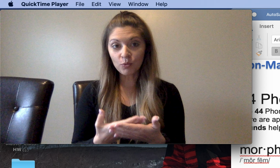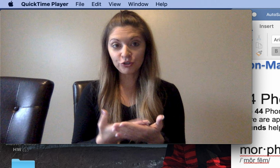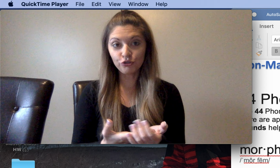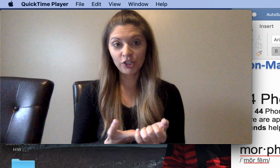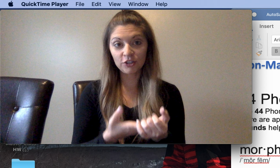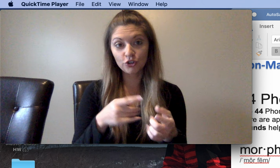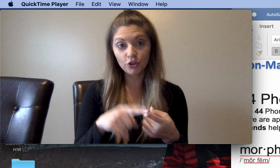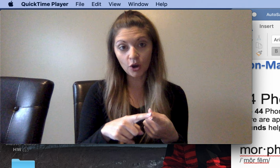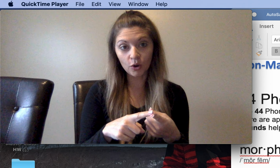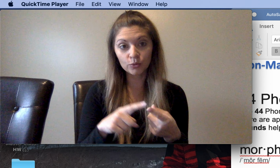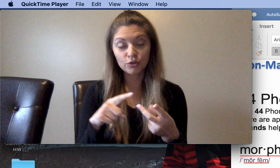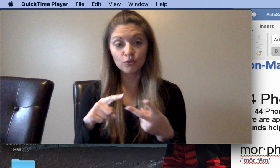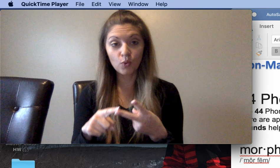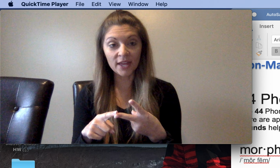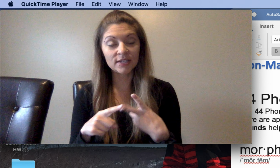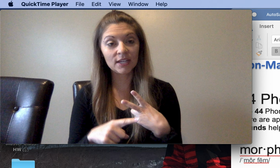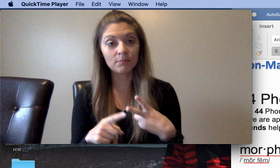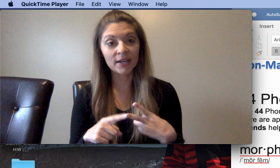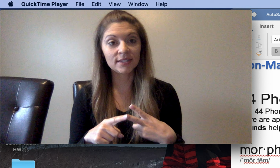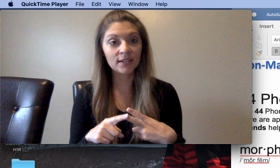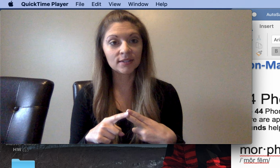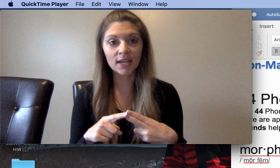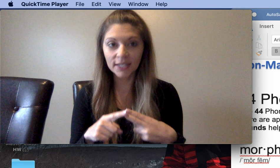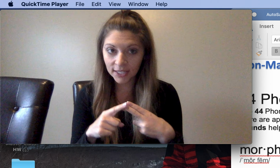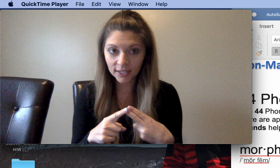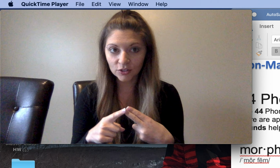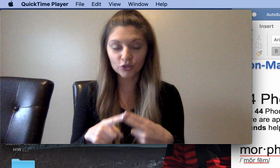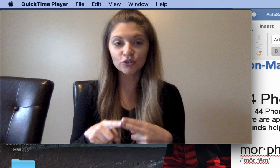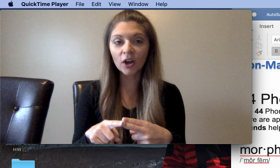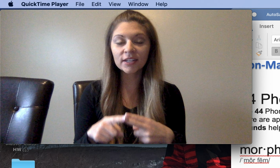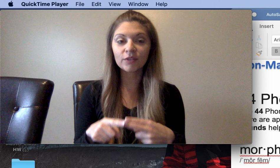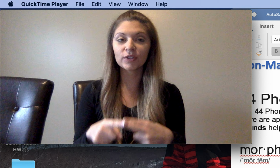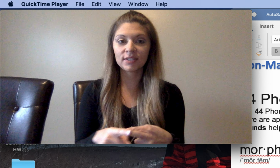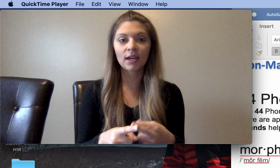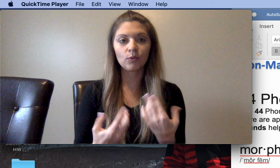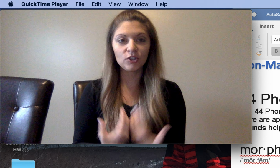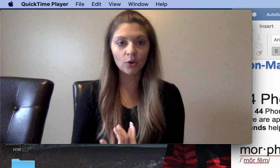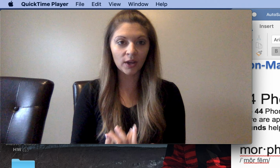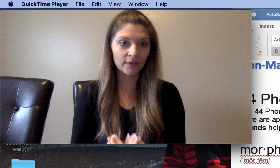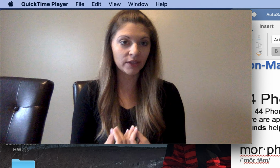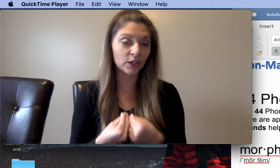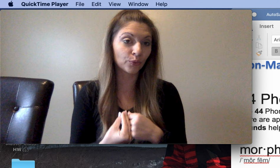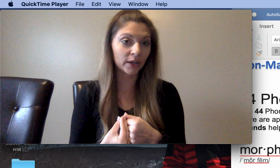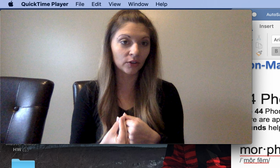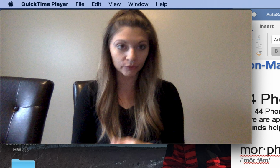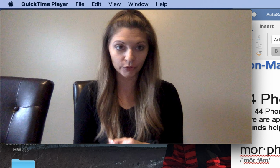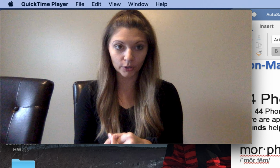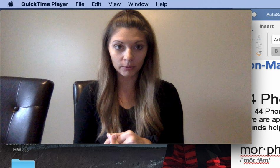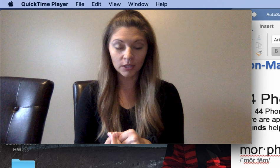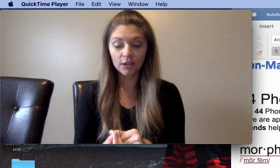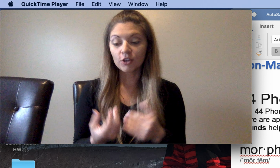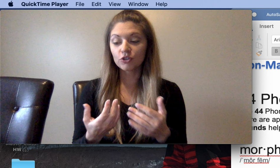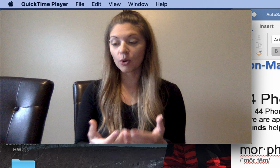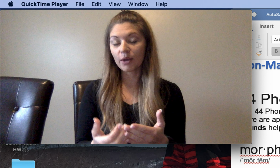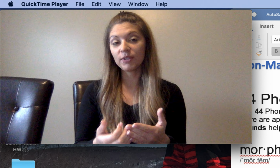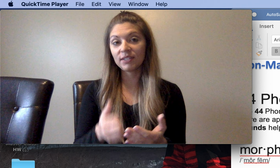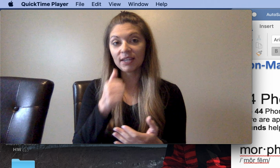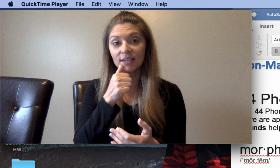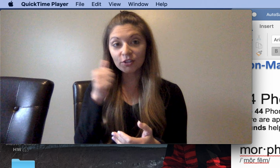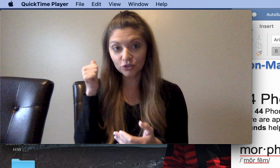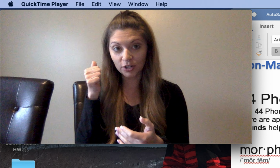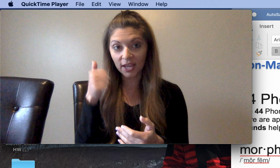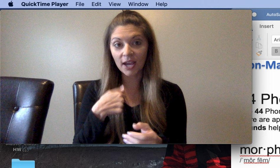I want to change go to went in my sentence, I can't. There's not a different sign. We don't have that irregular verb. So I